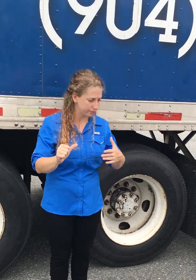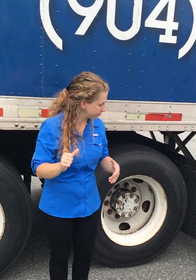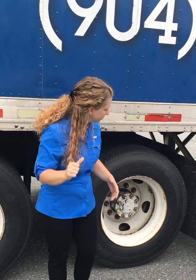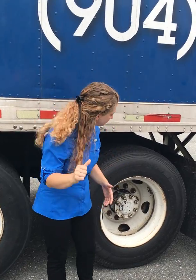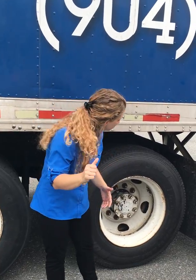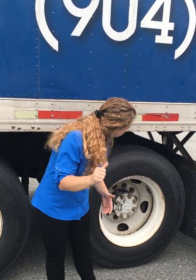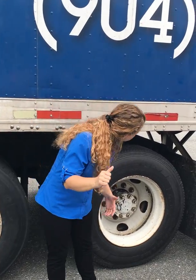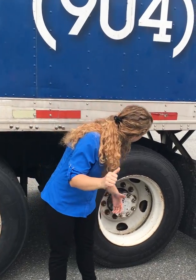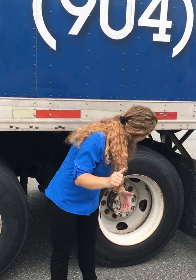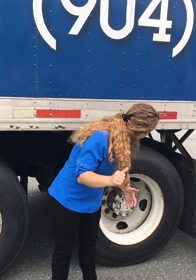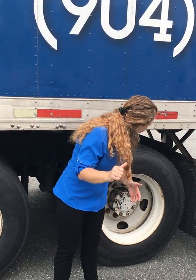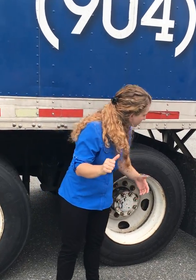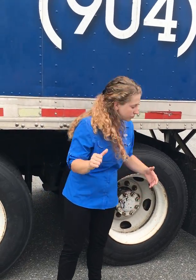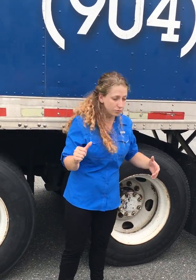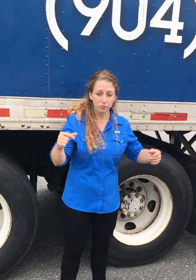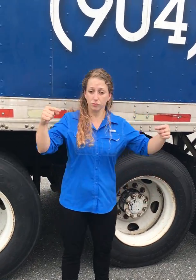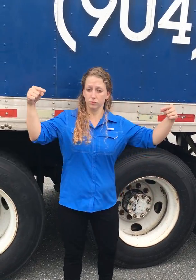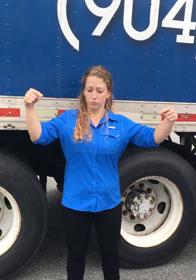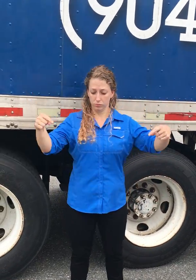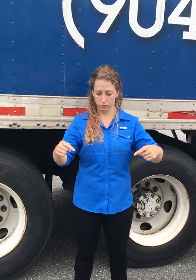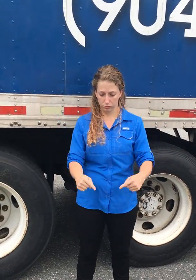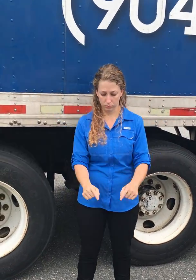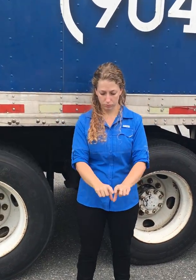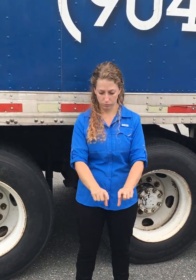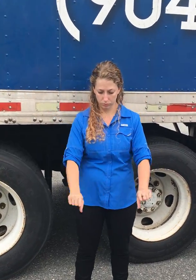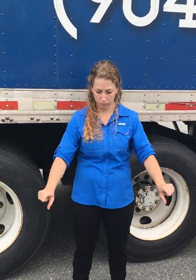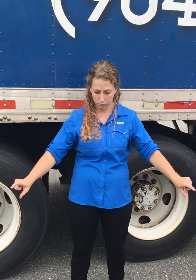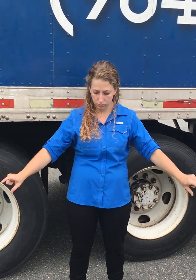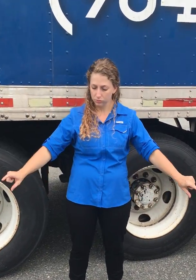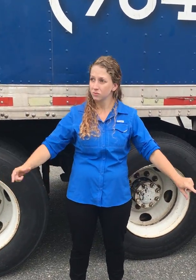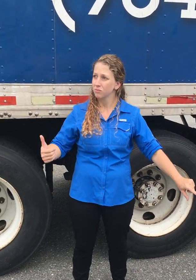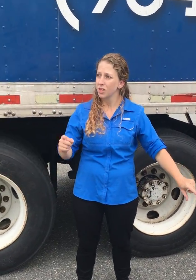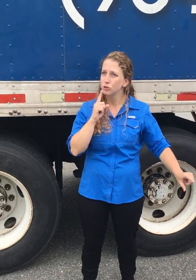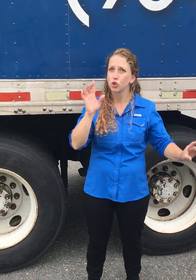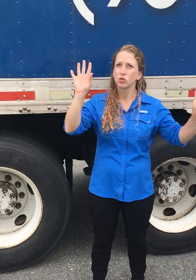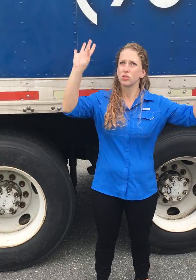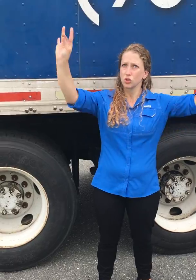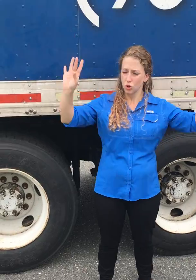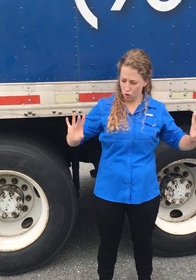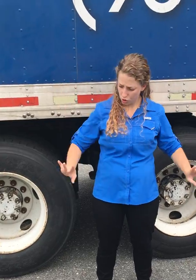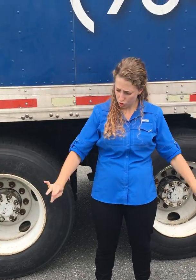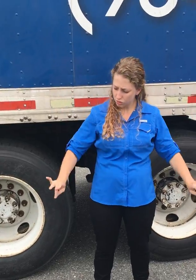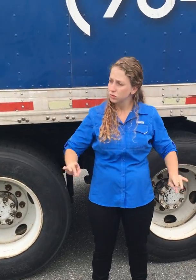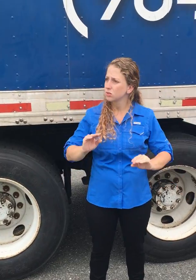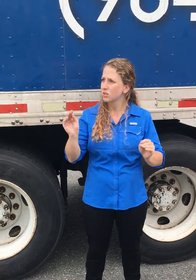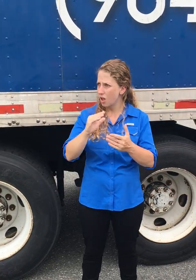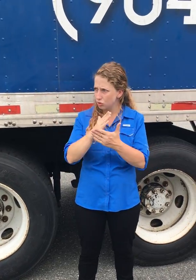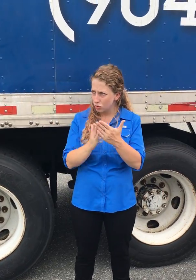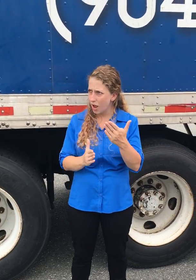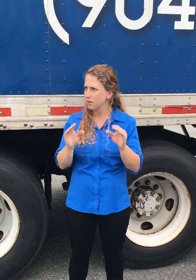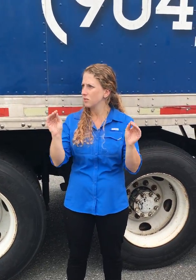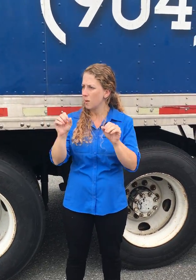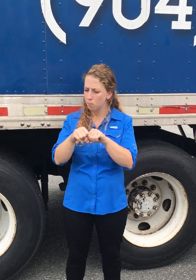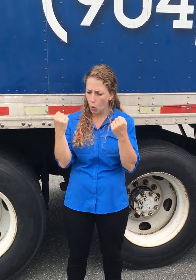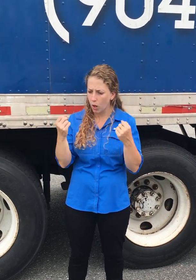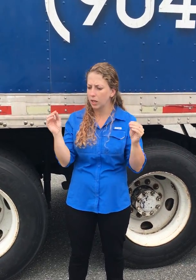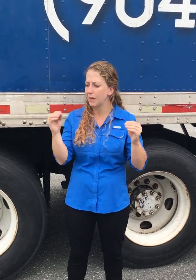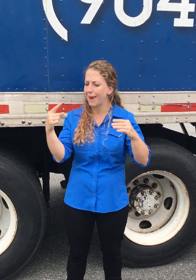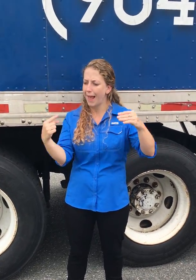I want to make sure all my cross members are securely fastened to the trailer. None of them are cracked or broken, none of them are hanging down. I also want to